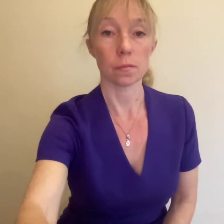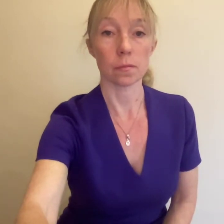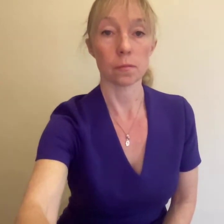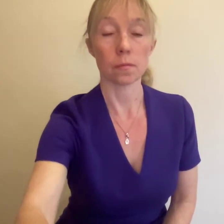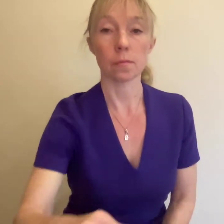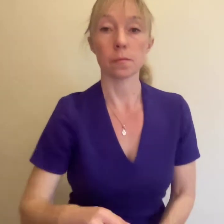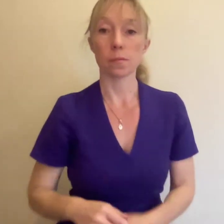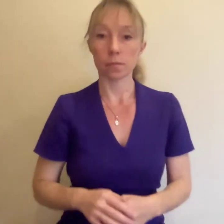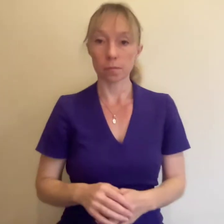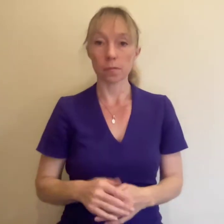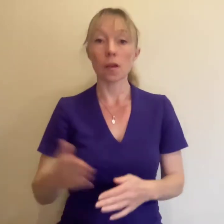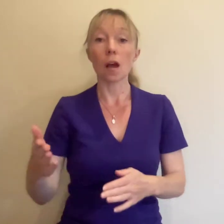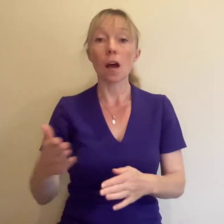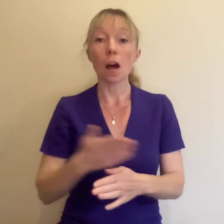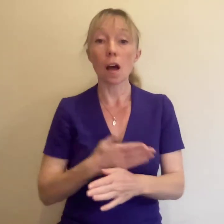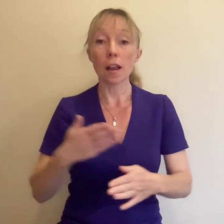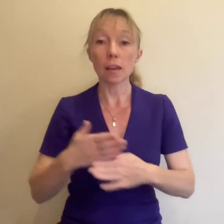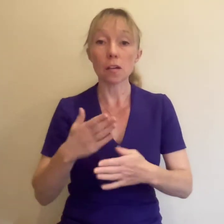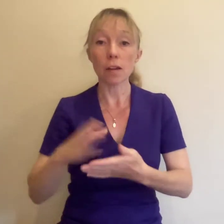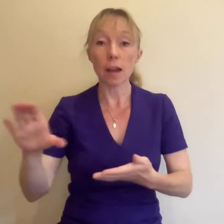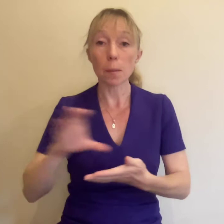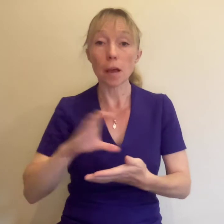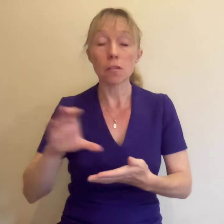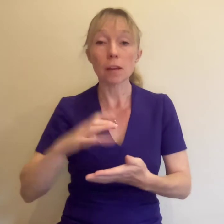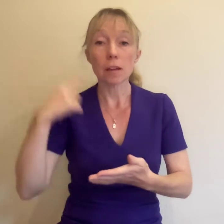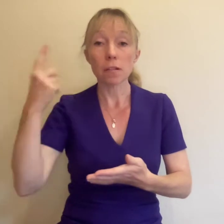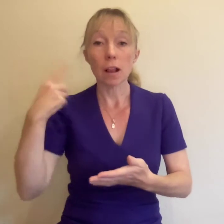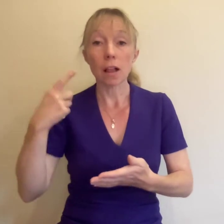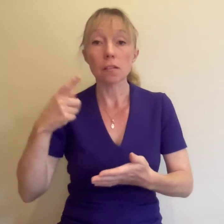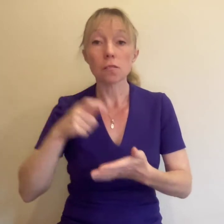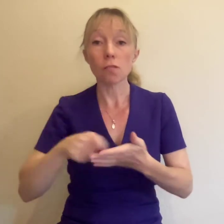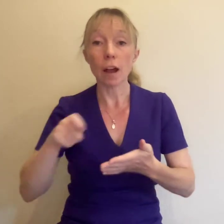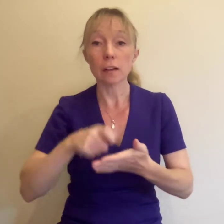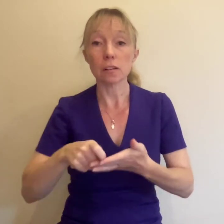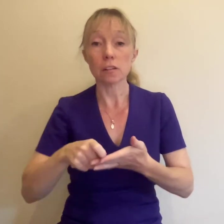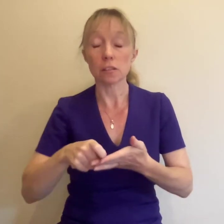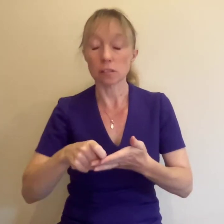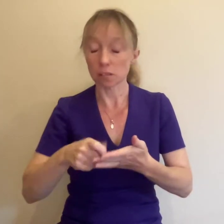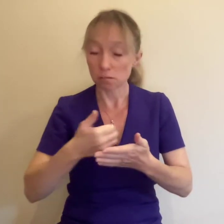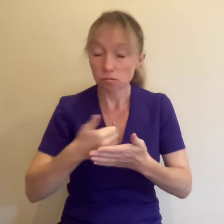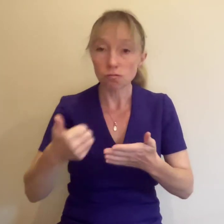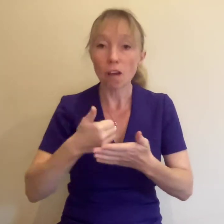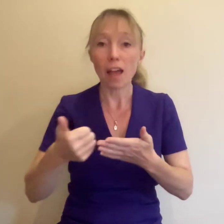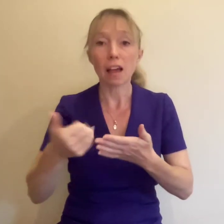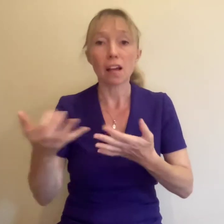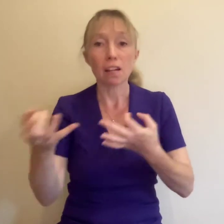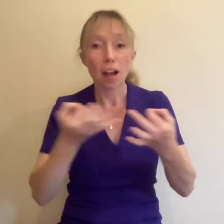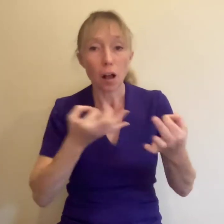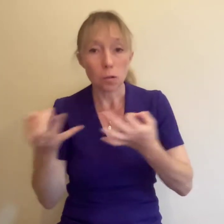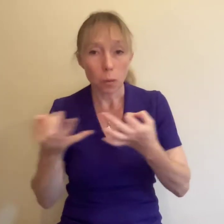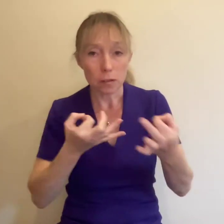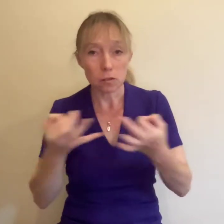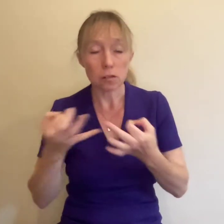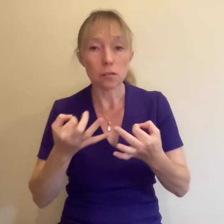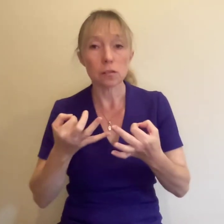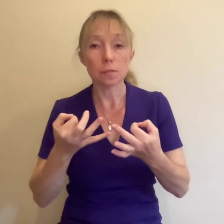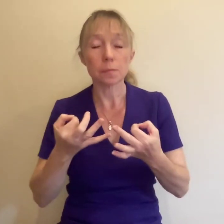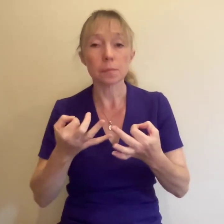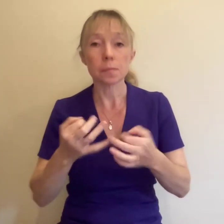Early career bursaries for London writers. Frequently asked questions. We thought it might be